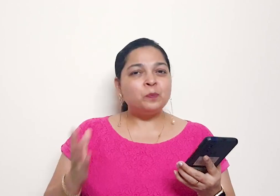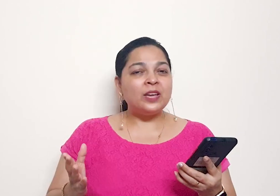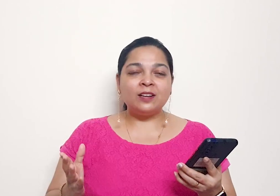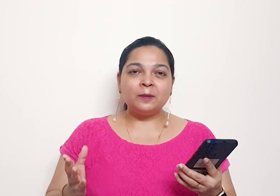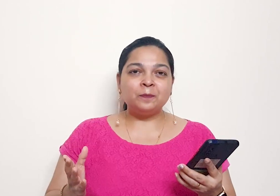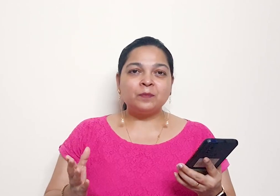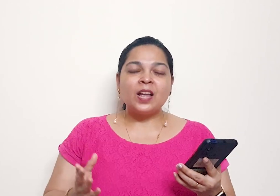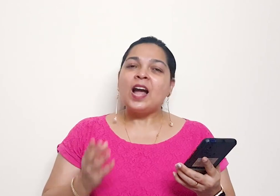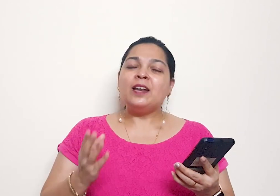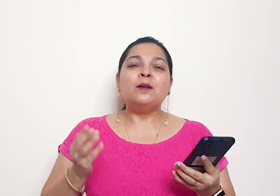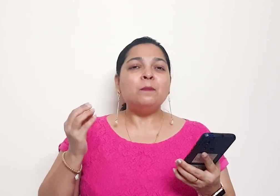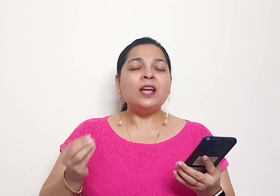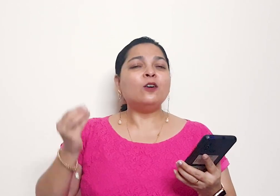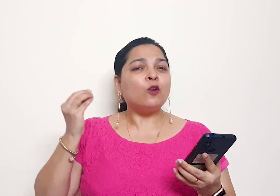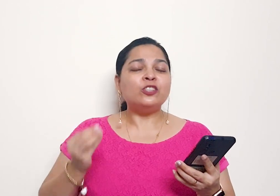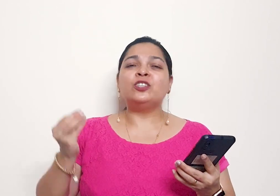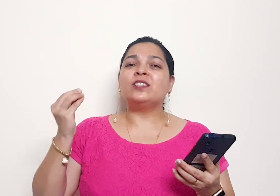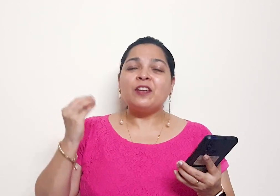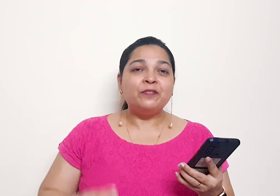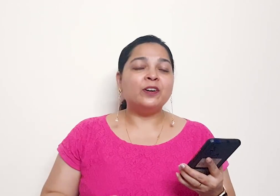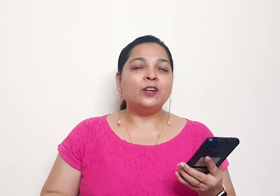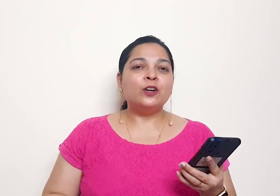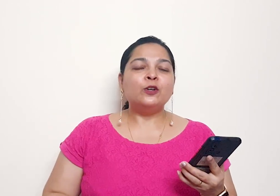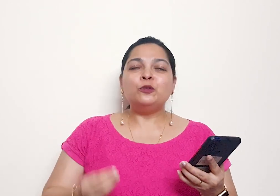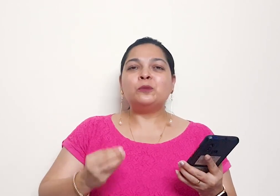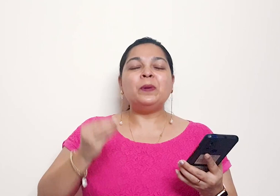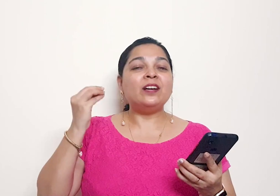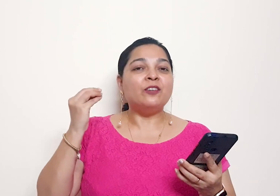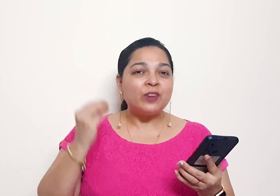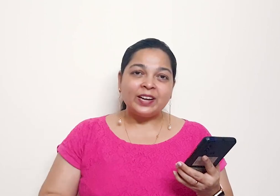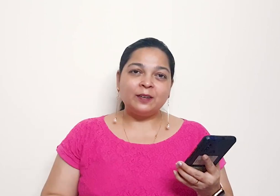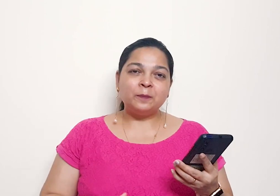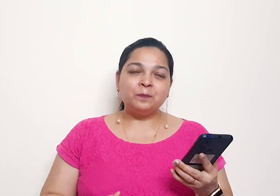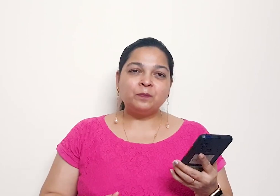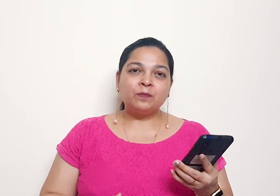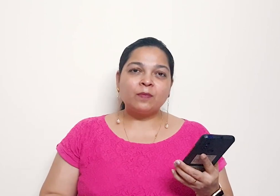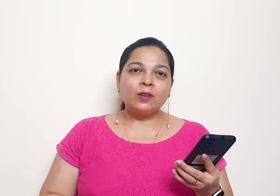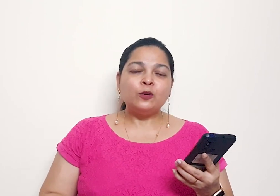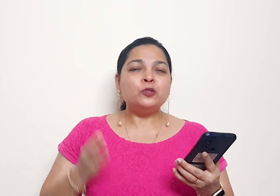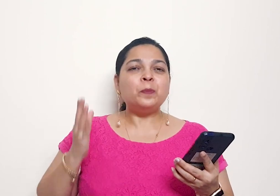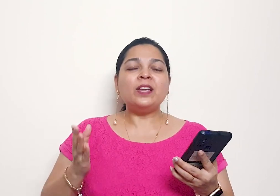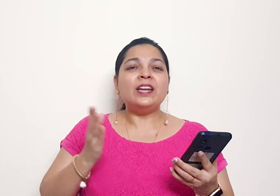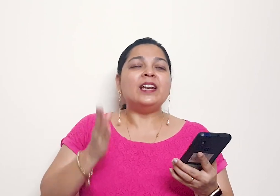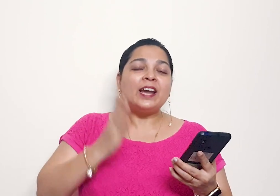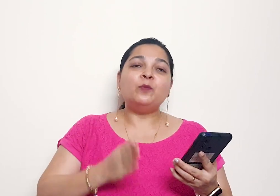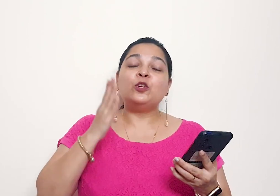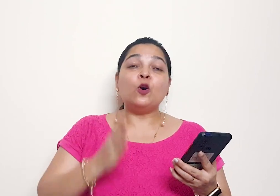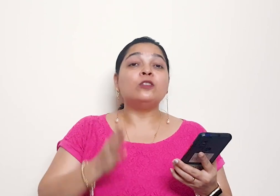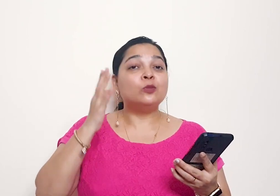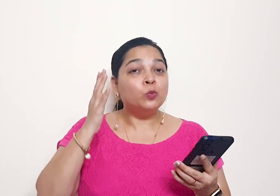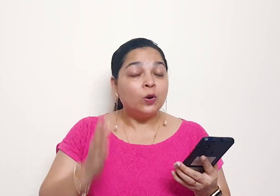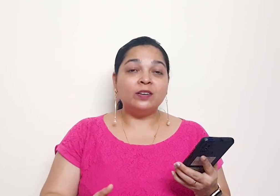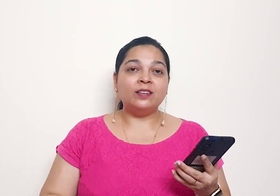you speak and make a conscious effort to speak right, to speak in line